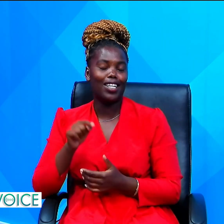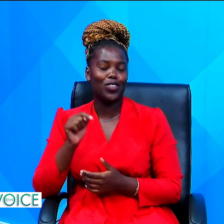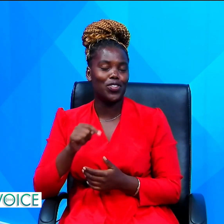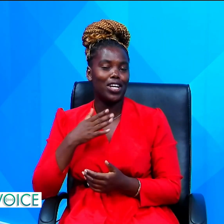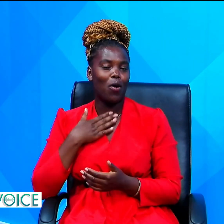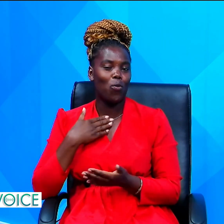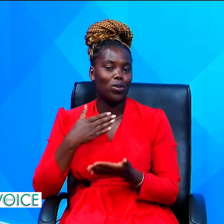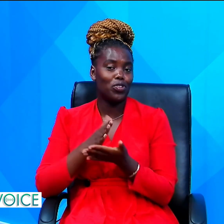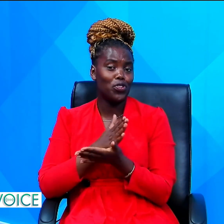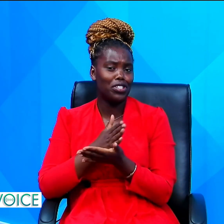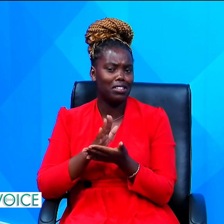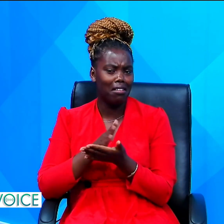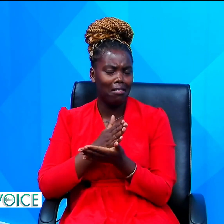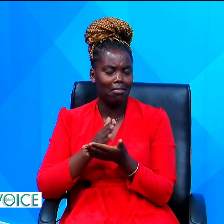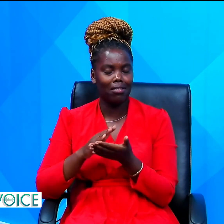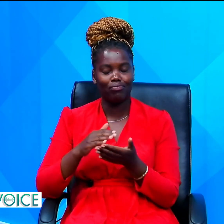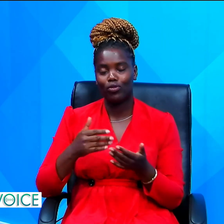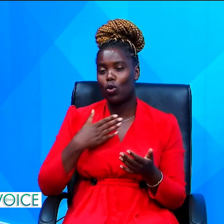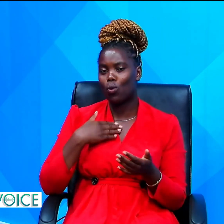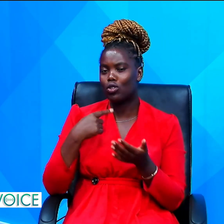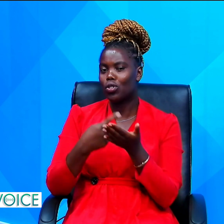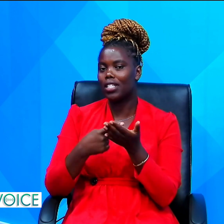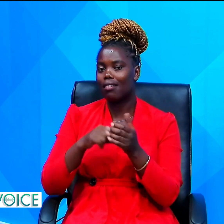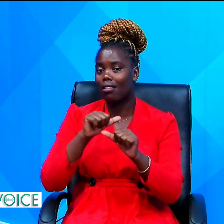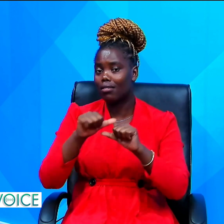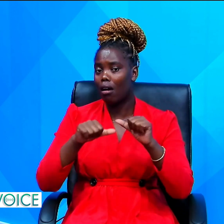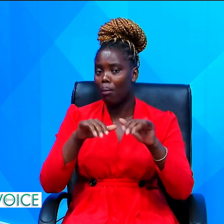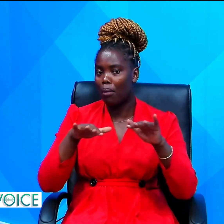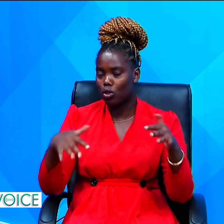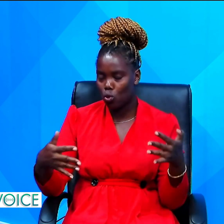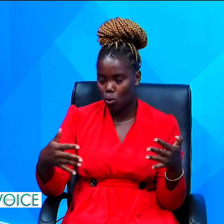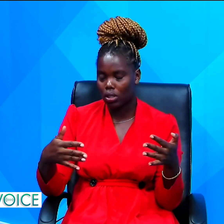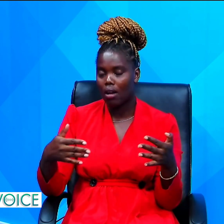So I want to share and discuss about